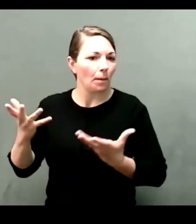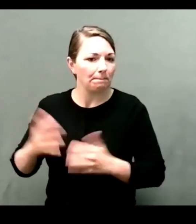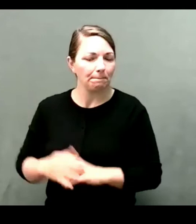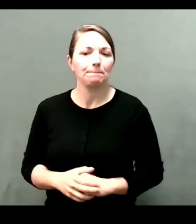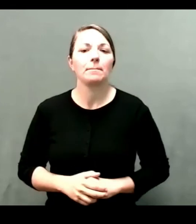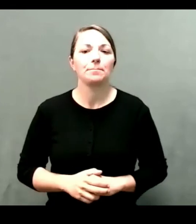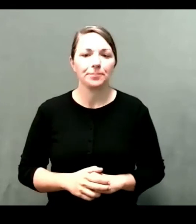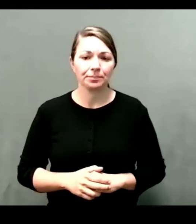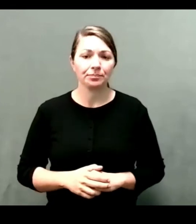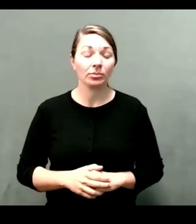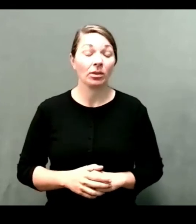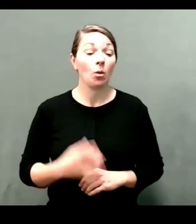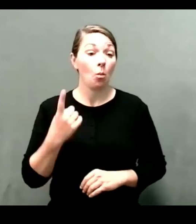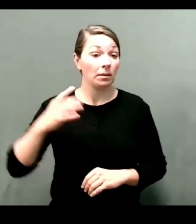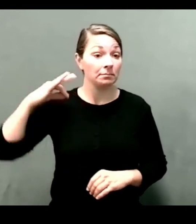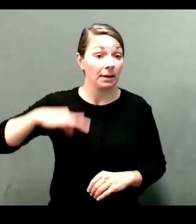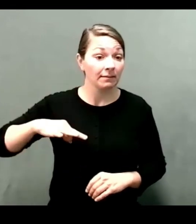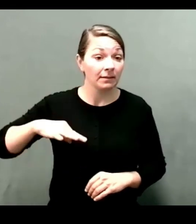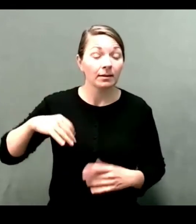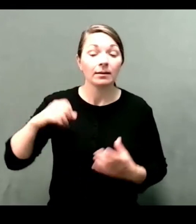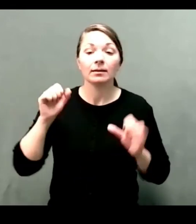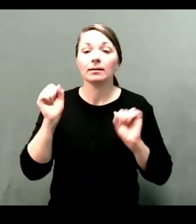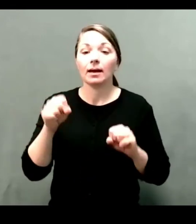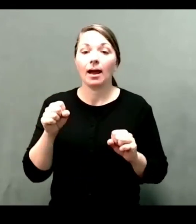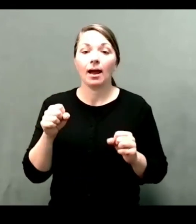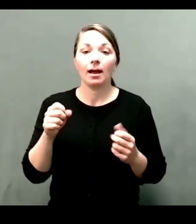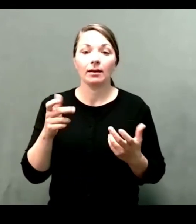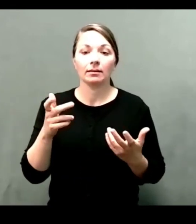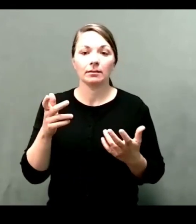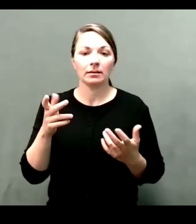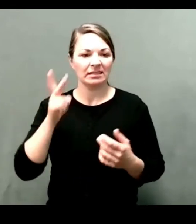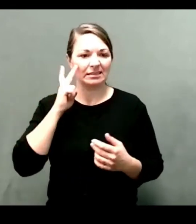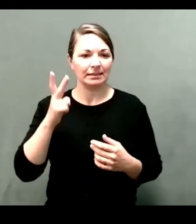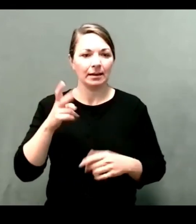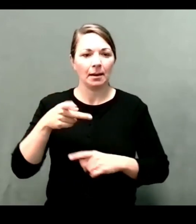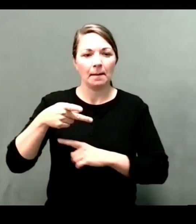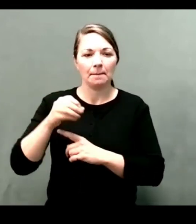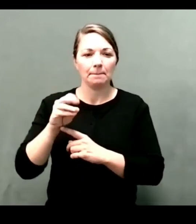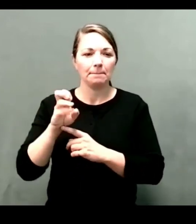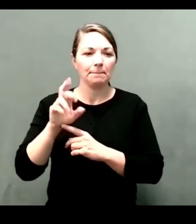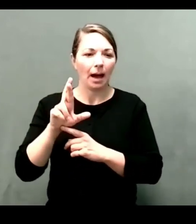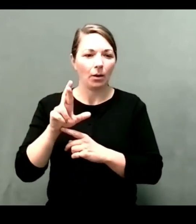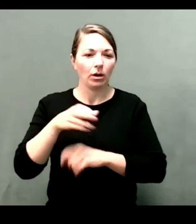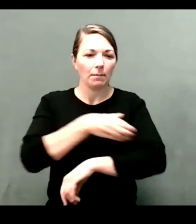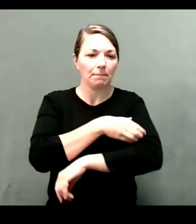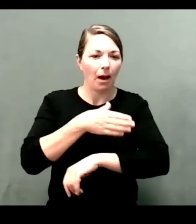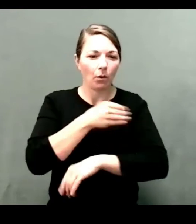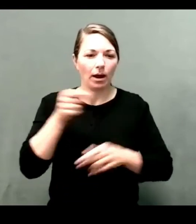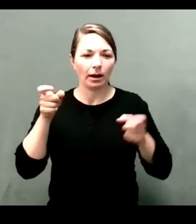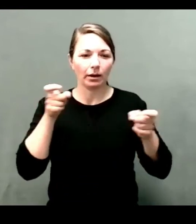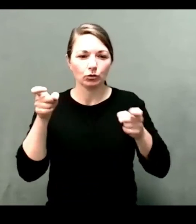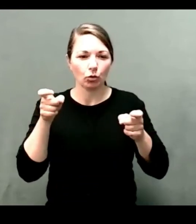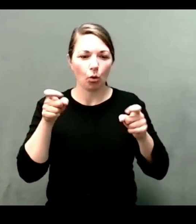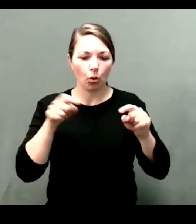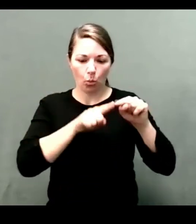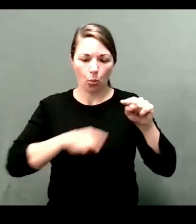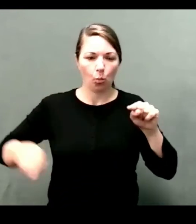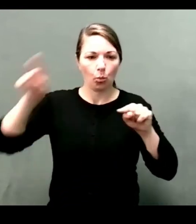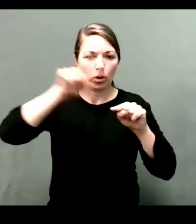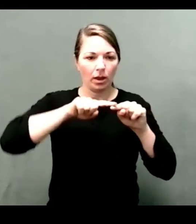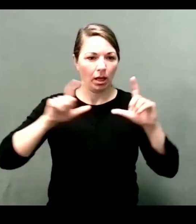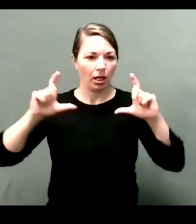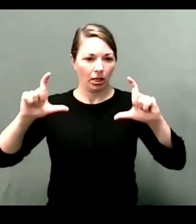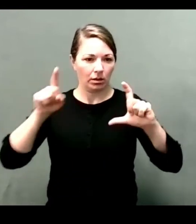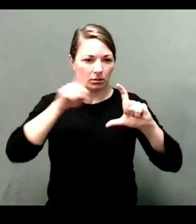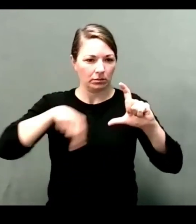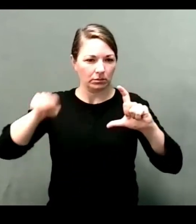Something that can be really helpful at times is looking through power and control wheels, especially if you're not familiar with always being